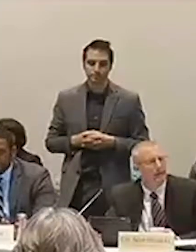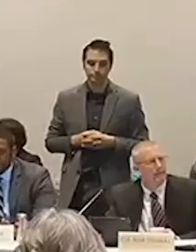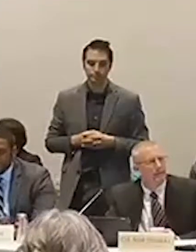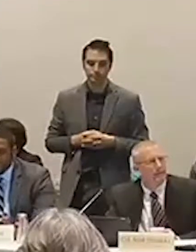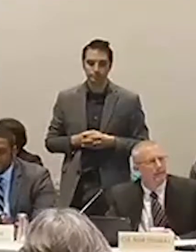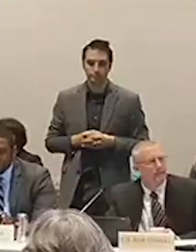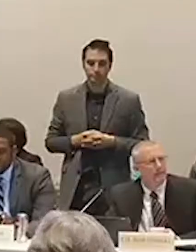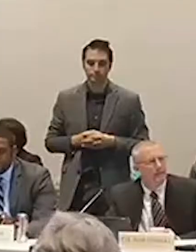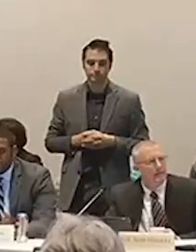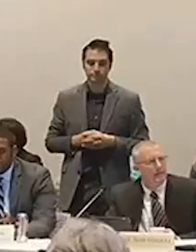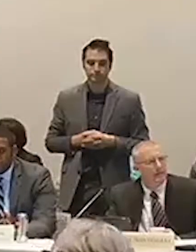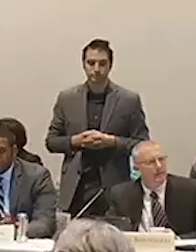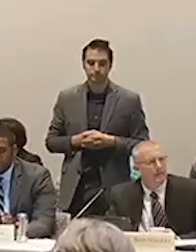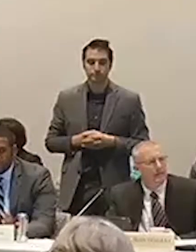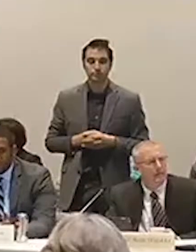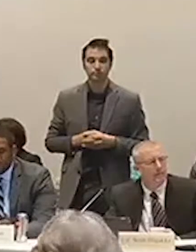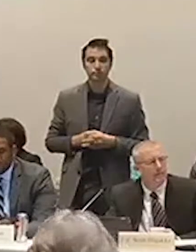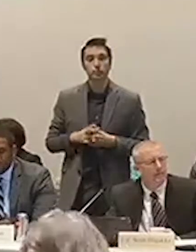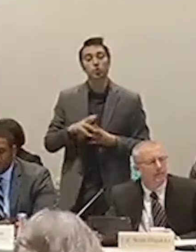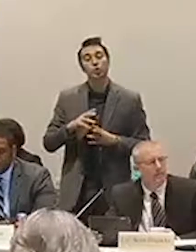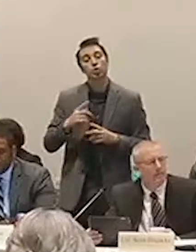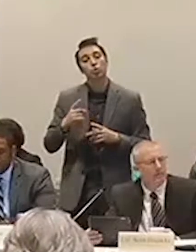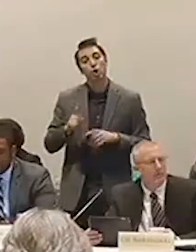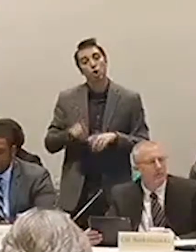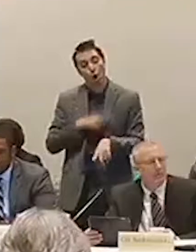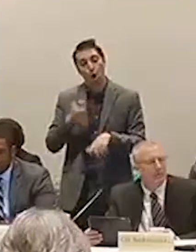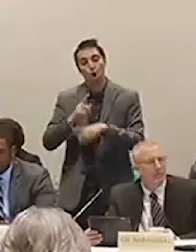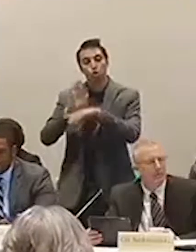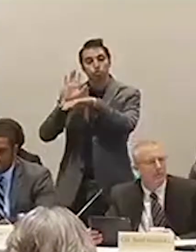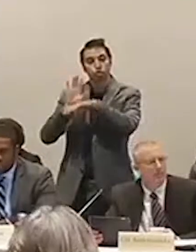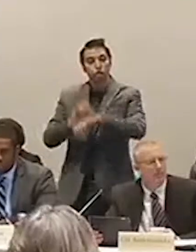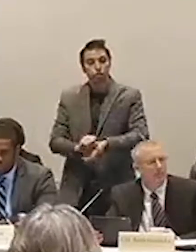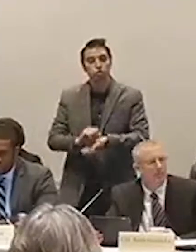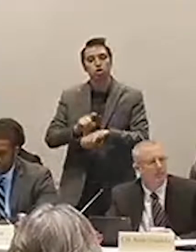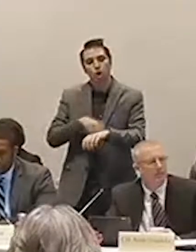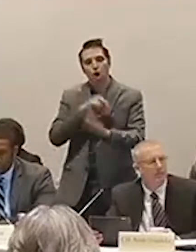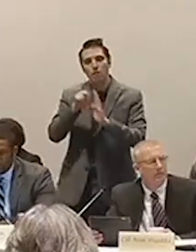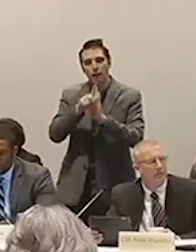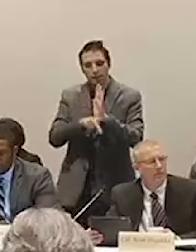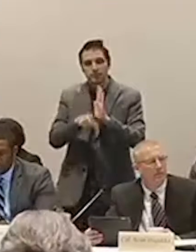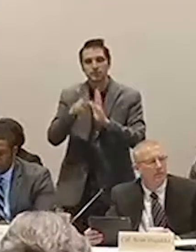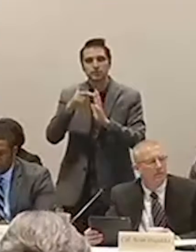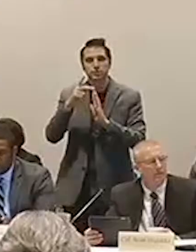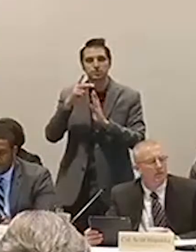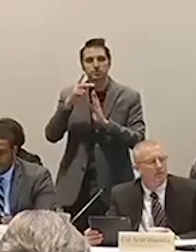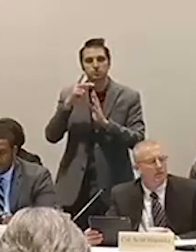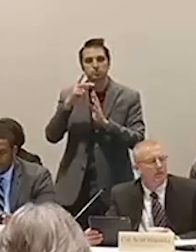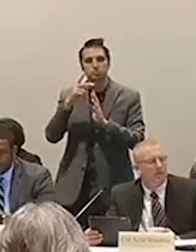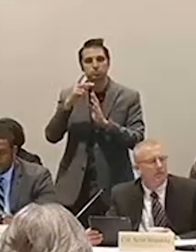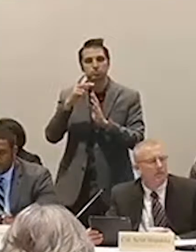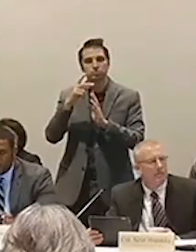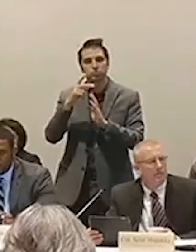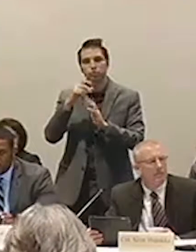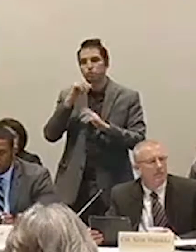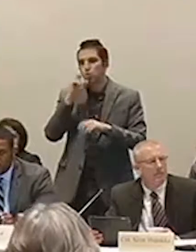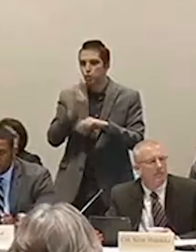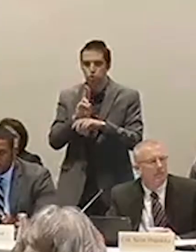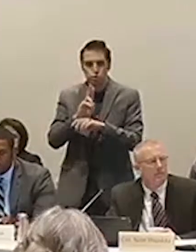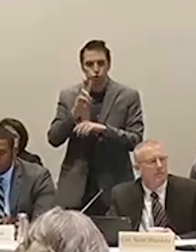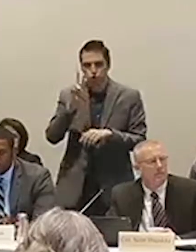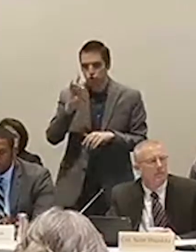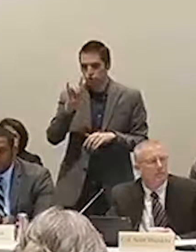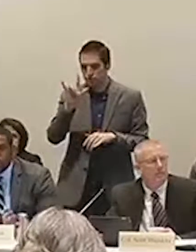you do, by practice, by long tradition, by long policy principle, you do not use utility rates as a tax instrument